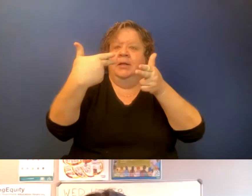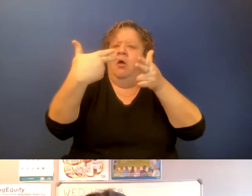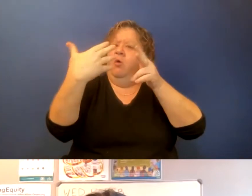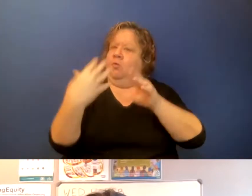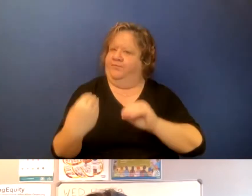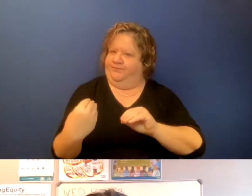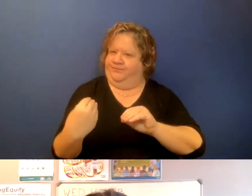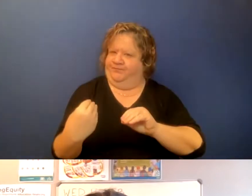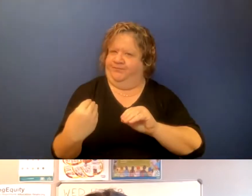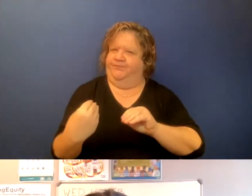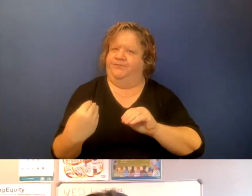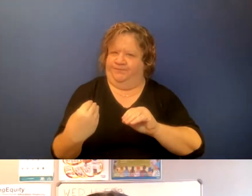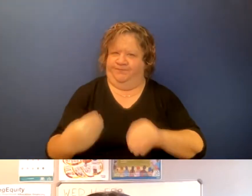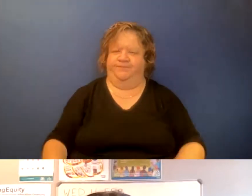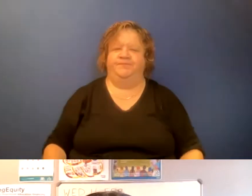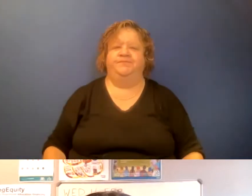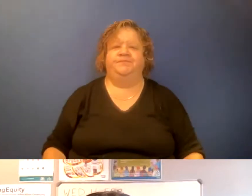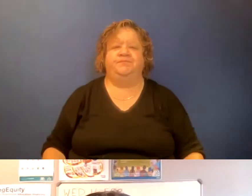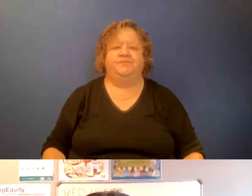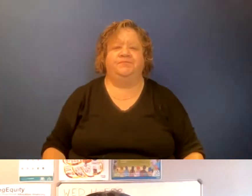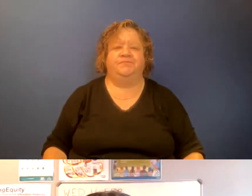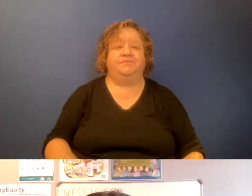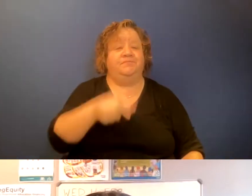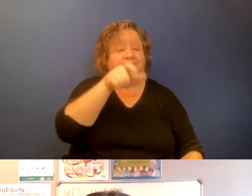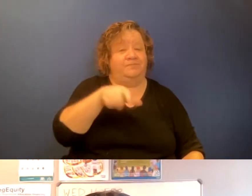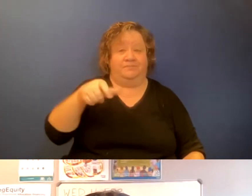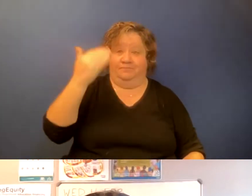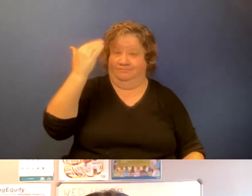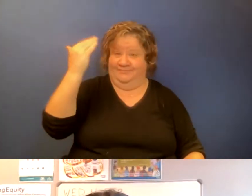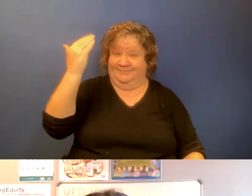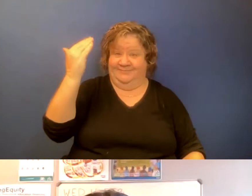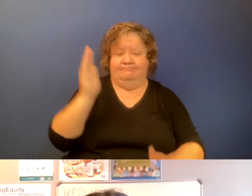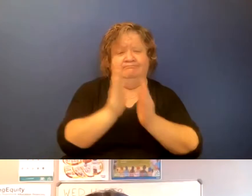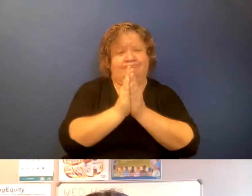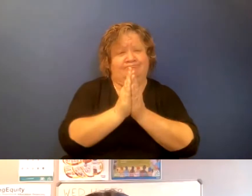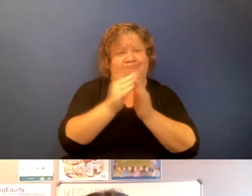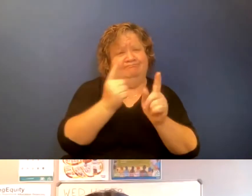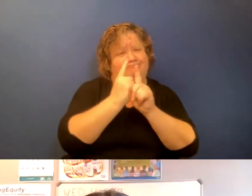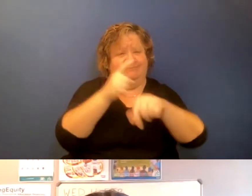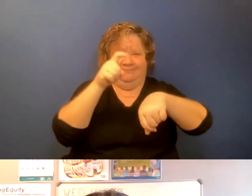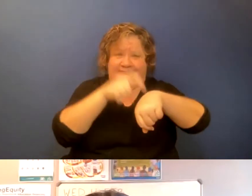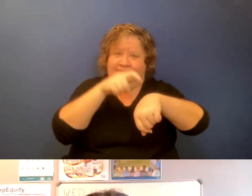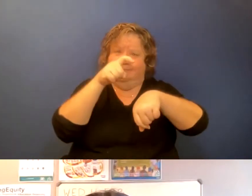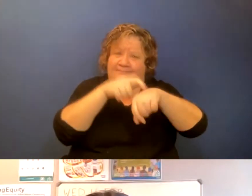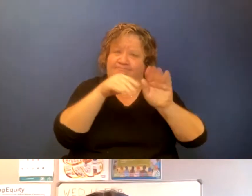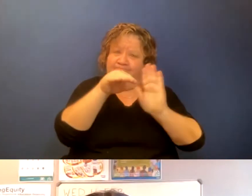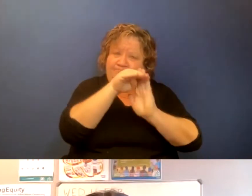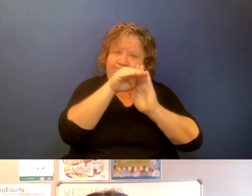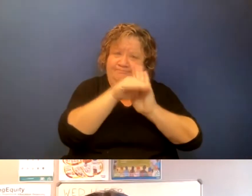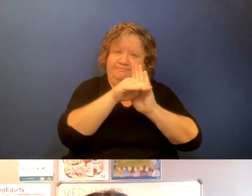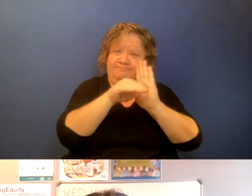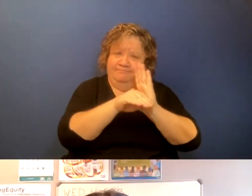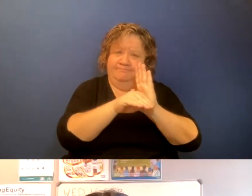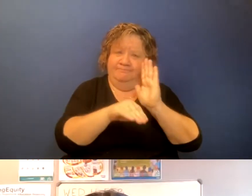and stick to time so our interpreters and our captioner will have enough time to follow. Now we are opening